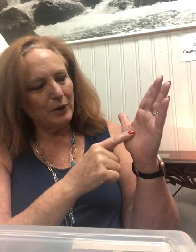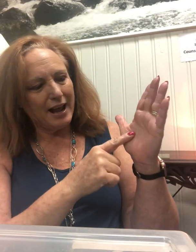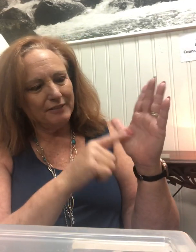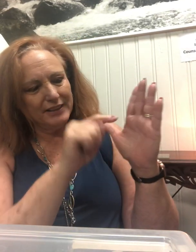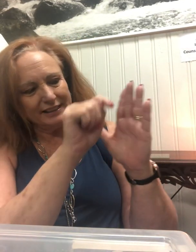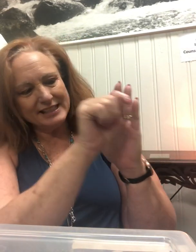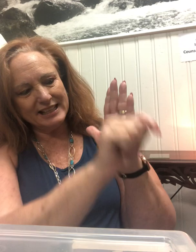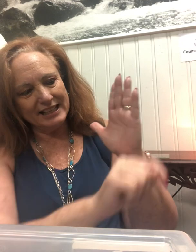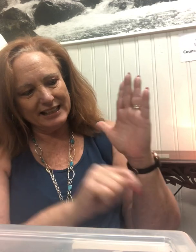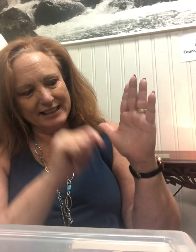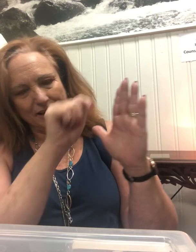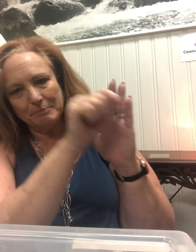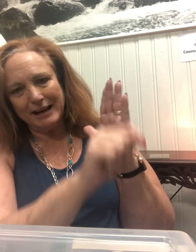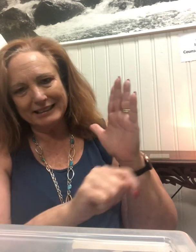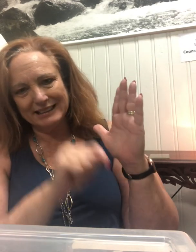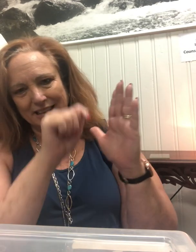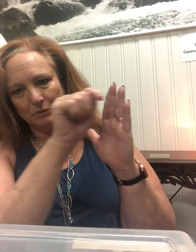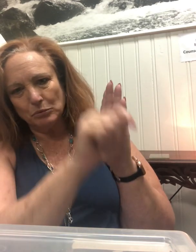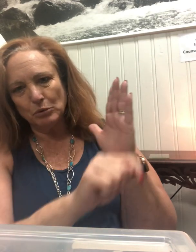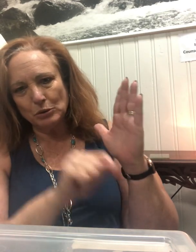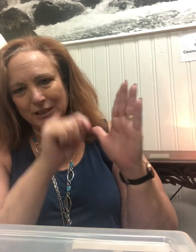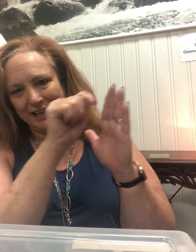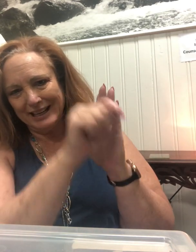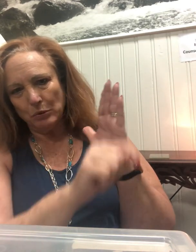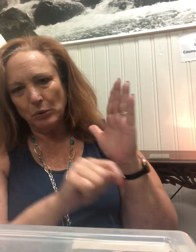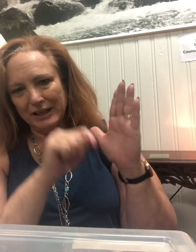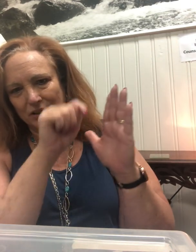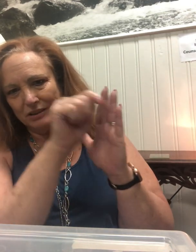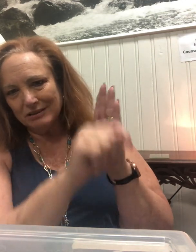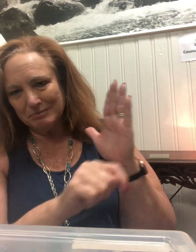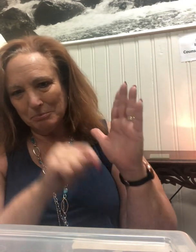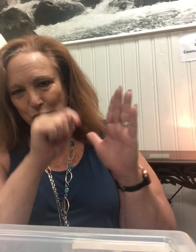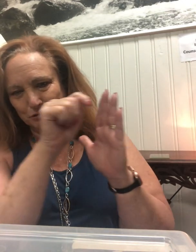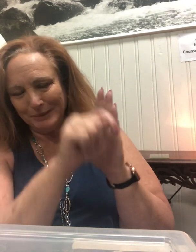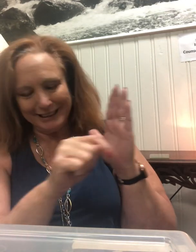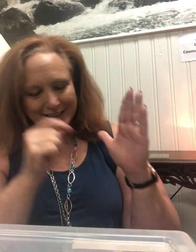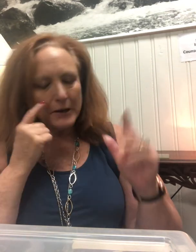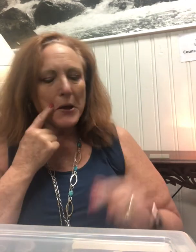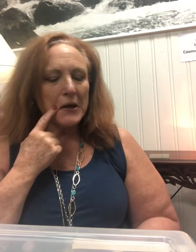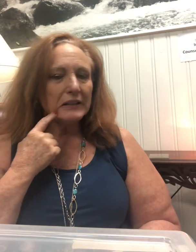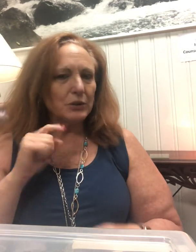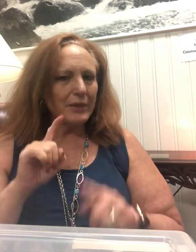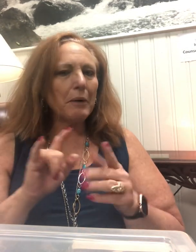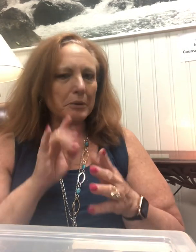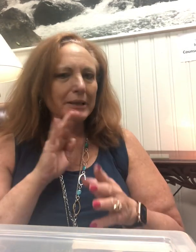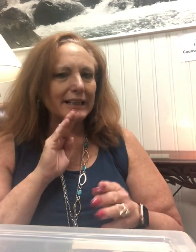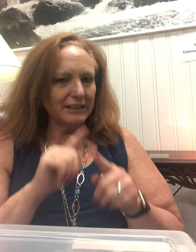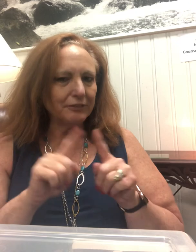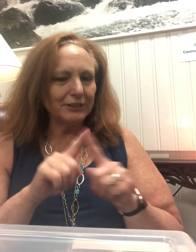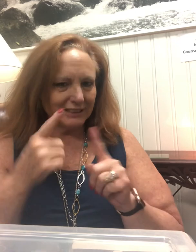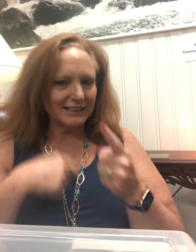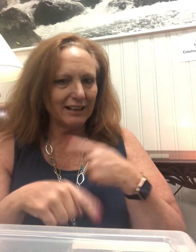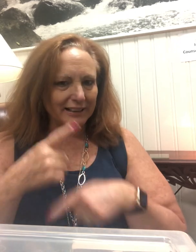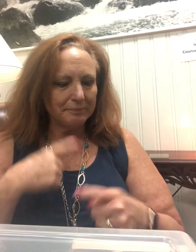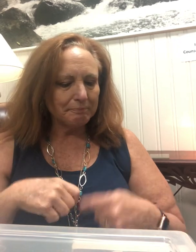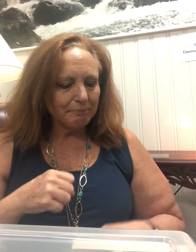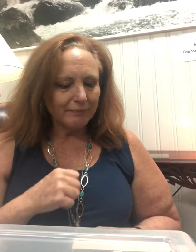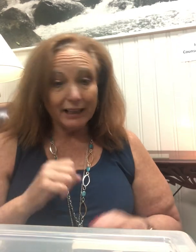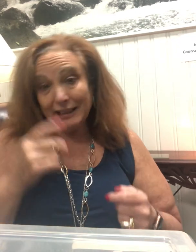have the T that makes the rotating wheel movement. So that would be a different sign. It